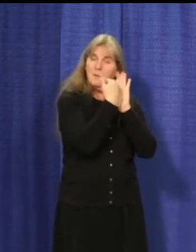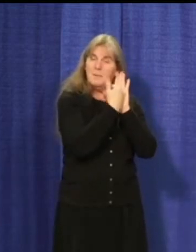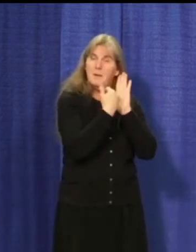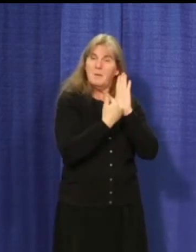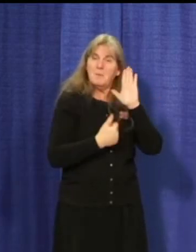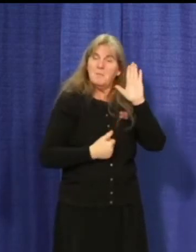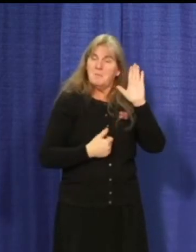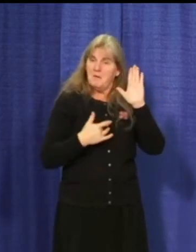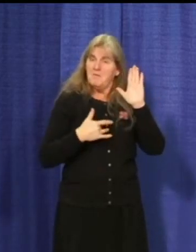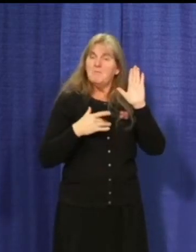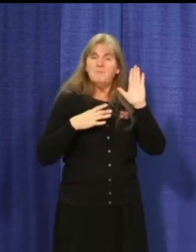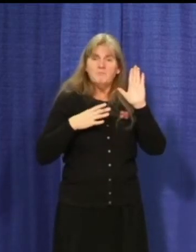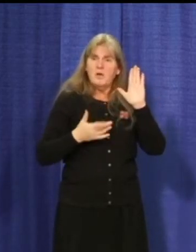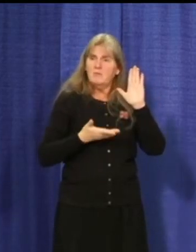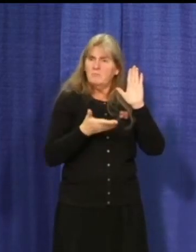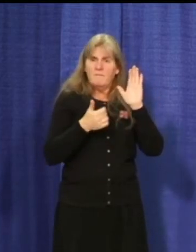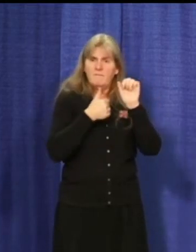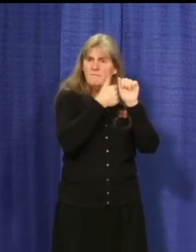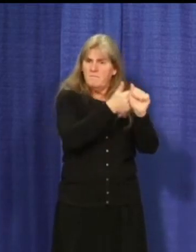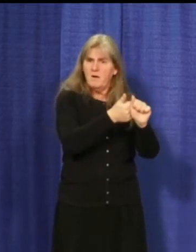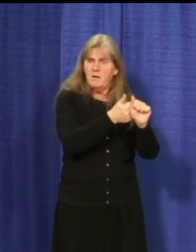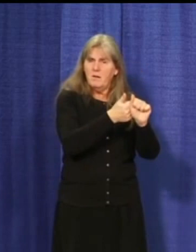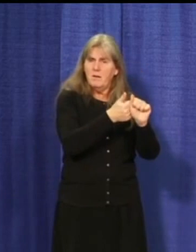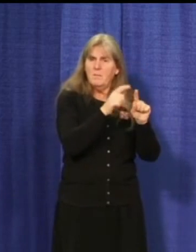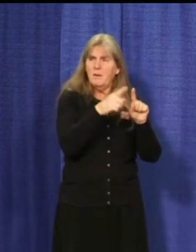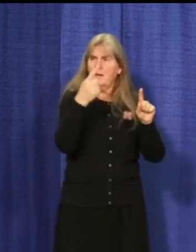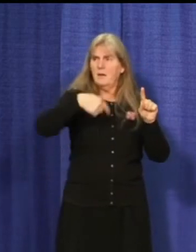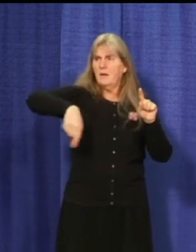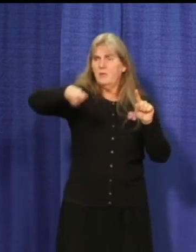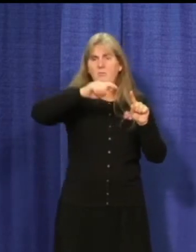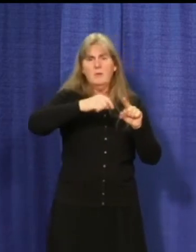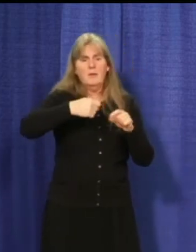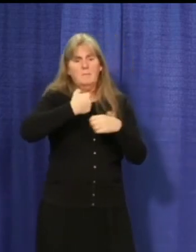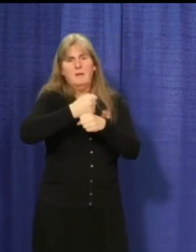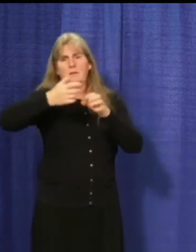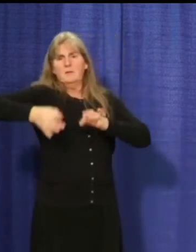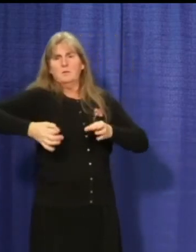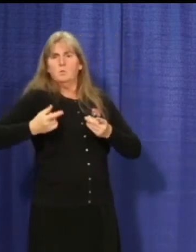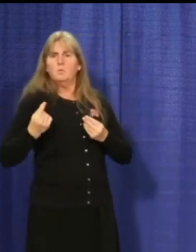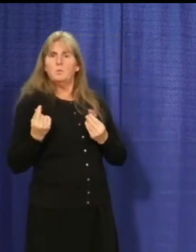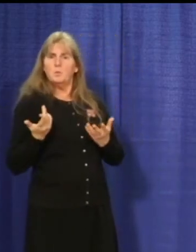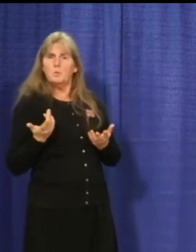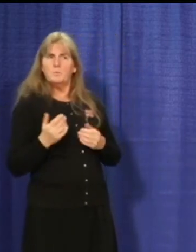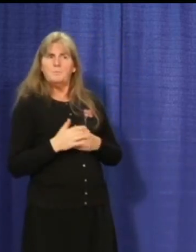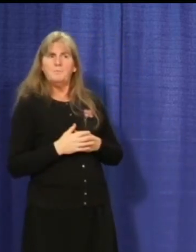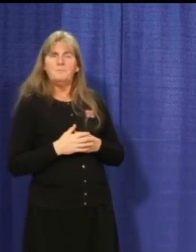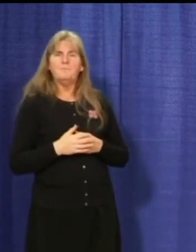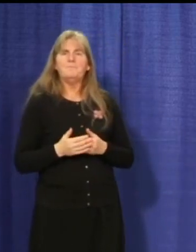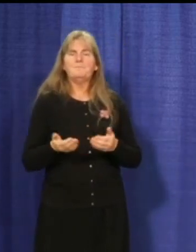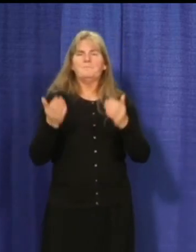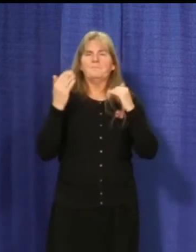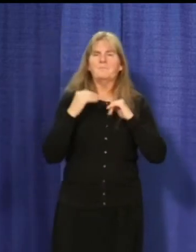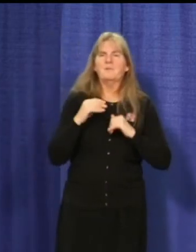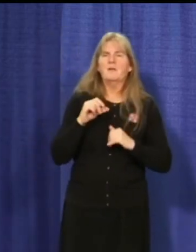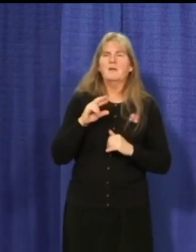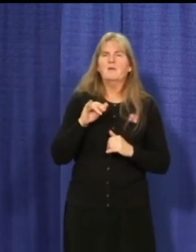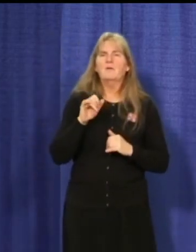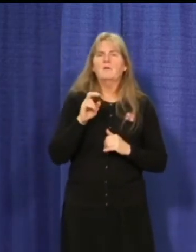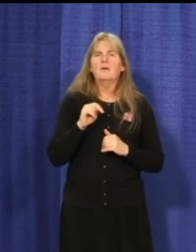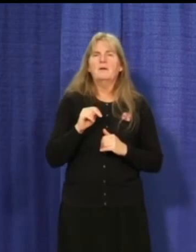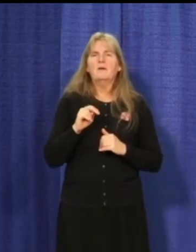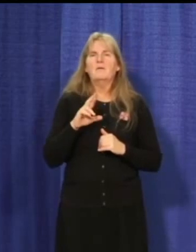give. So really from here on, it's really a matter of choice. Thank you. We'll move now to Lorraine,